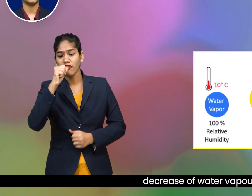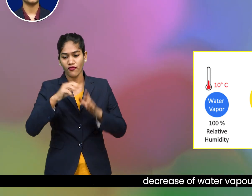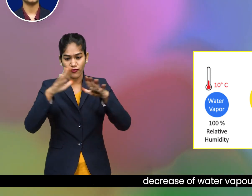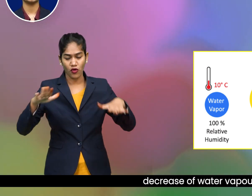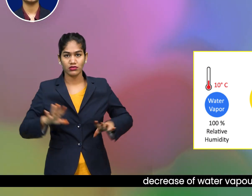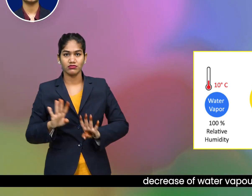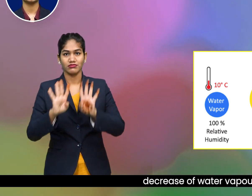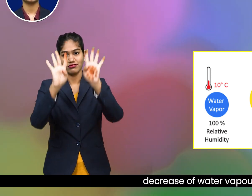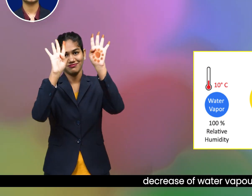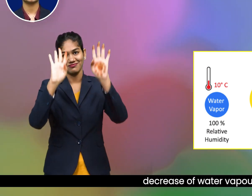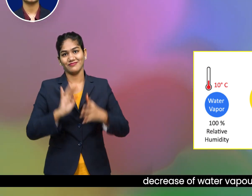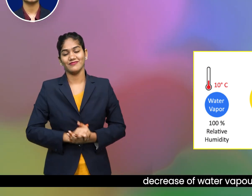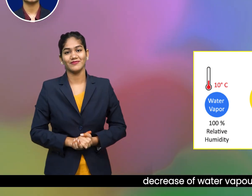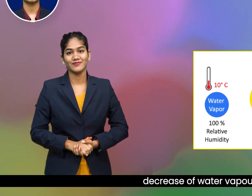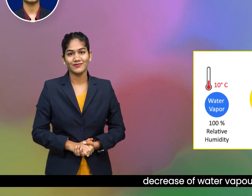vapor.